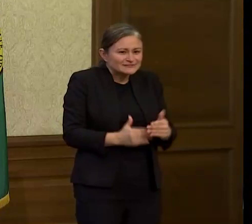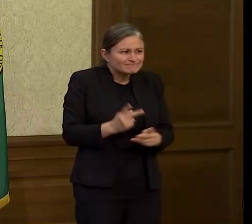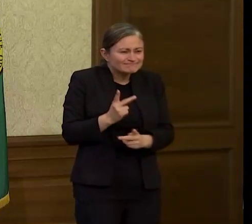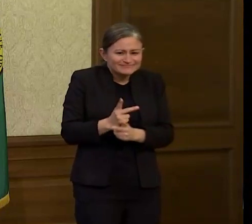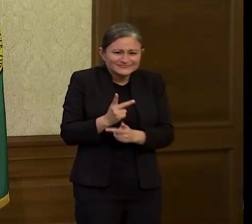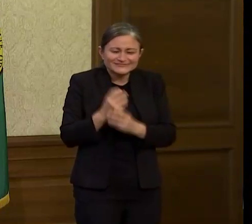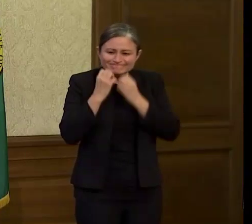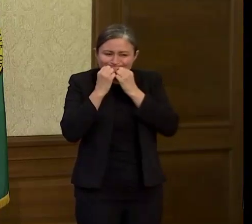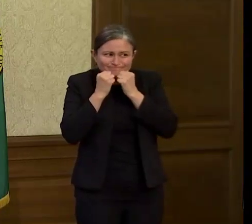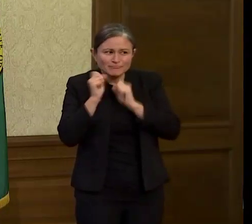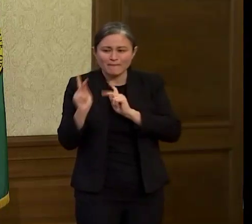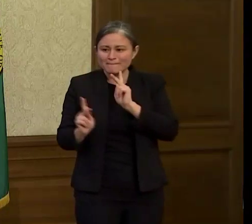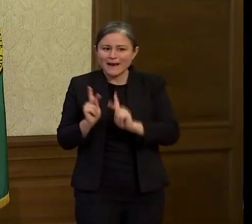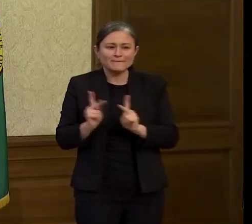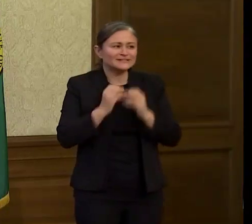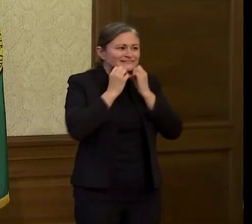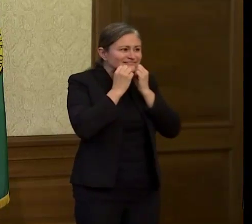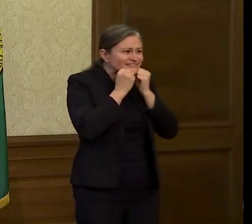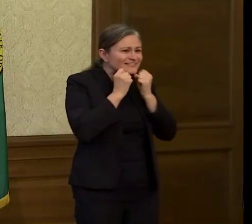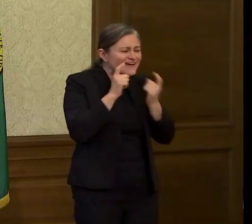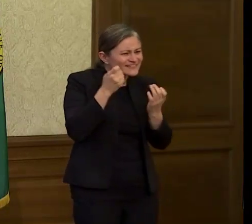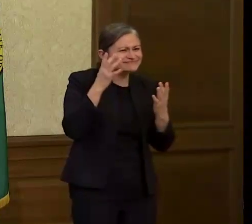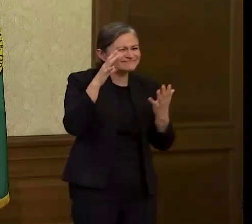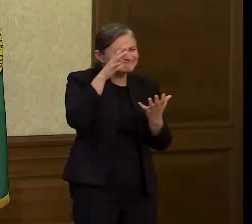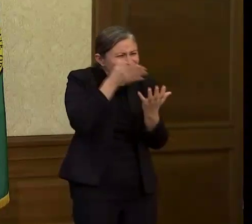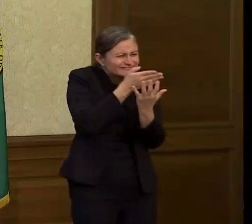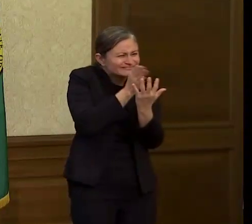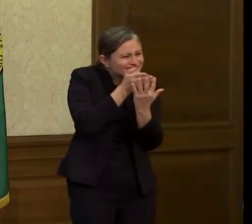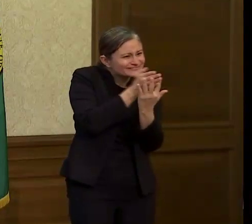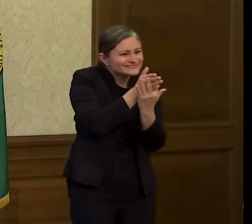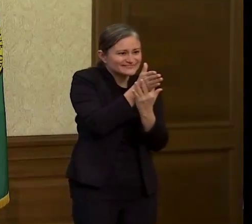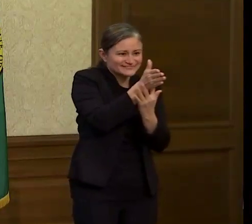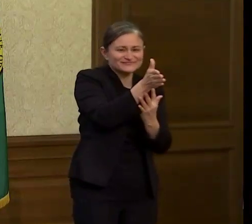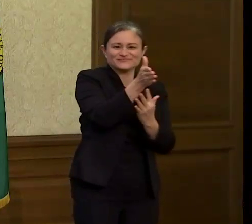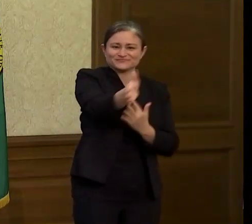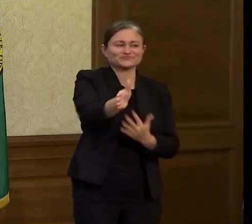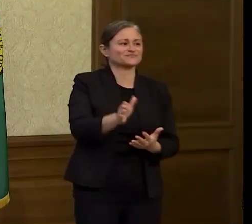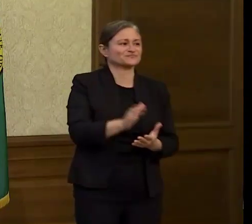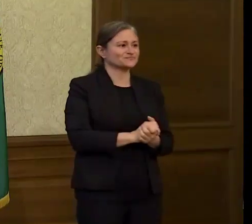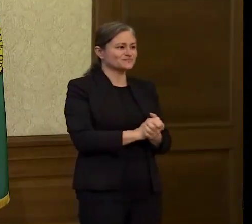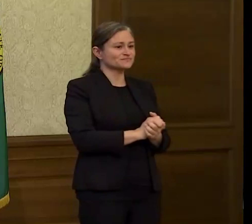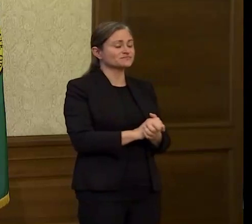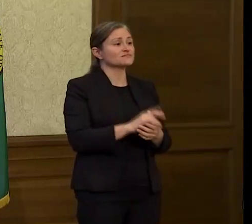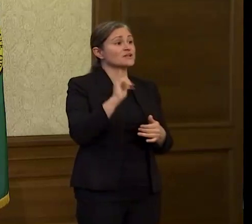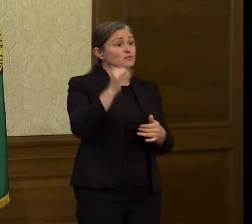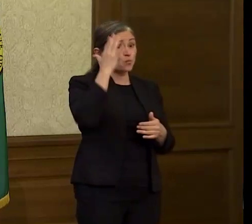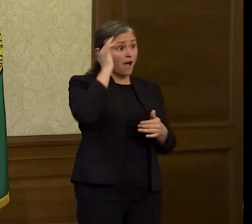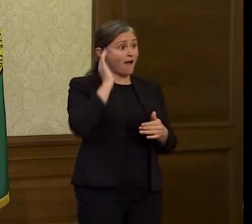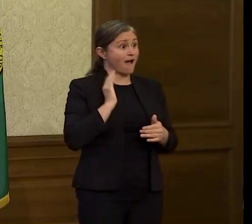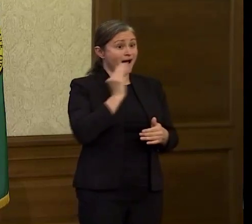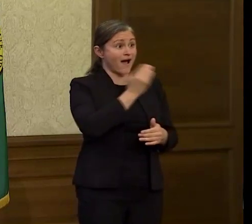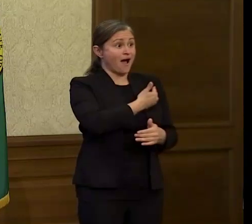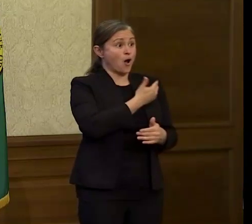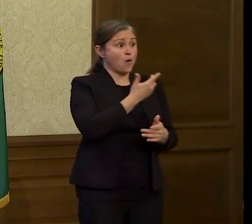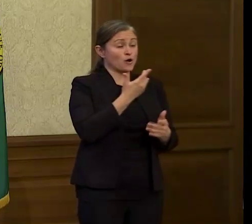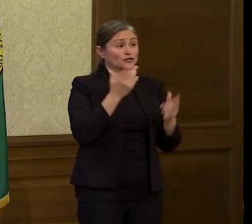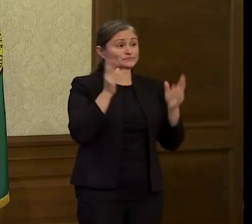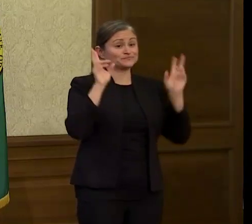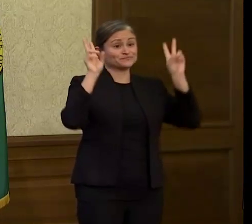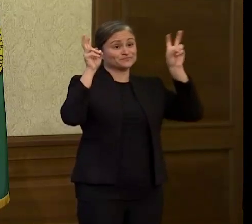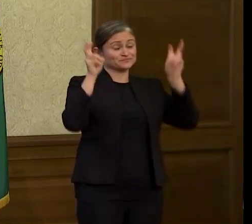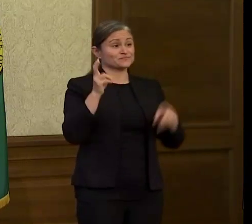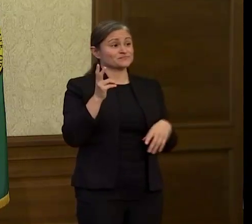hard road ahead of us. That is why tonight I am extending our state's Stay Home, Stay